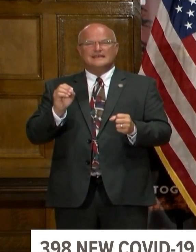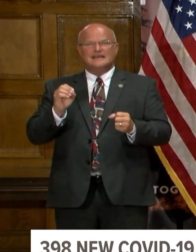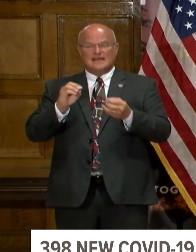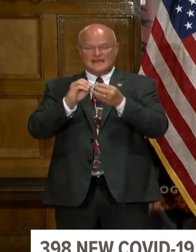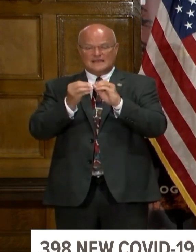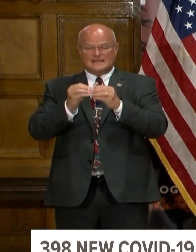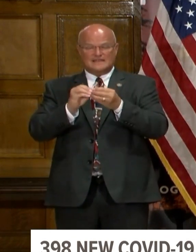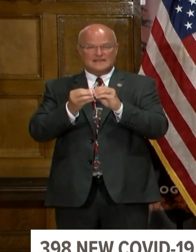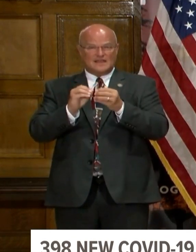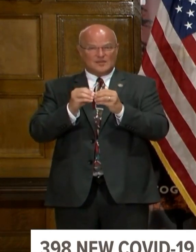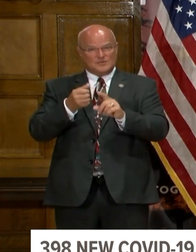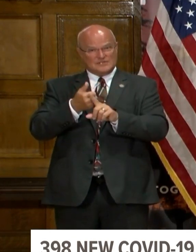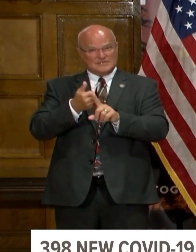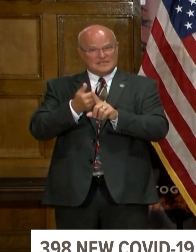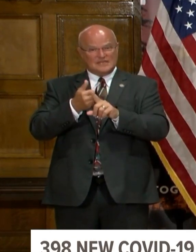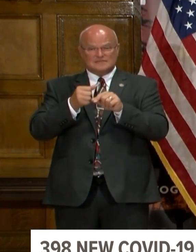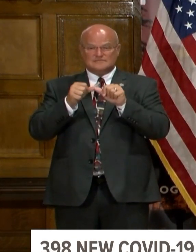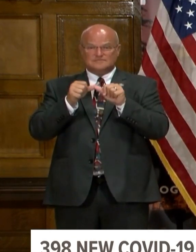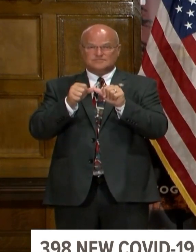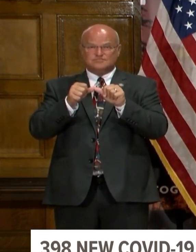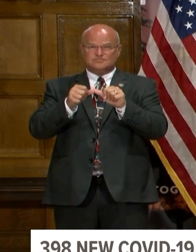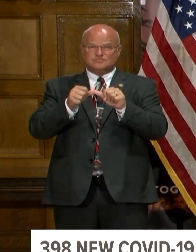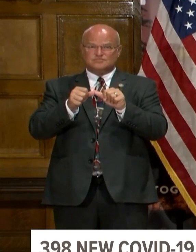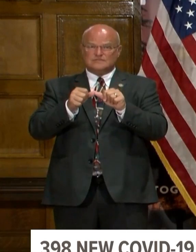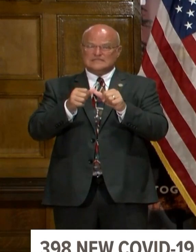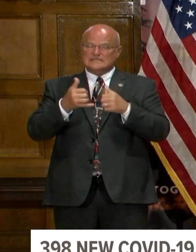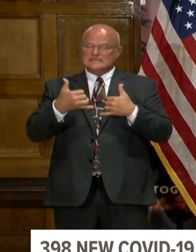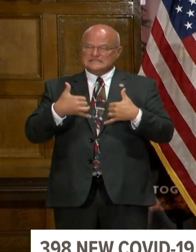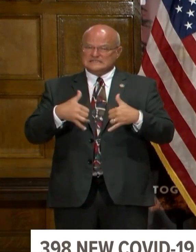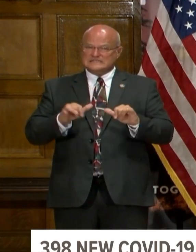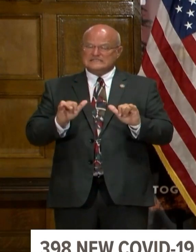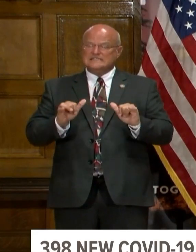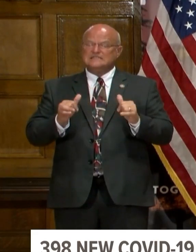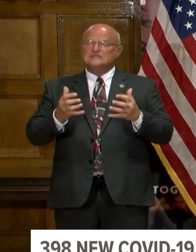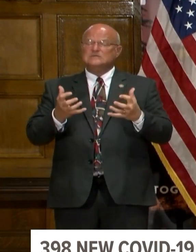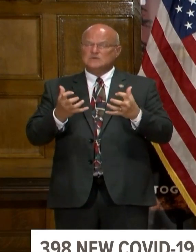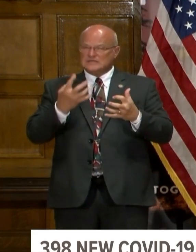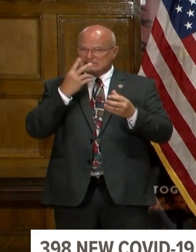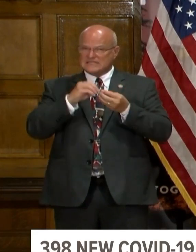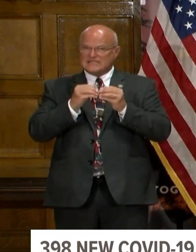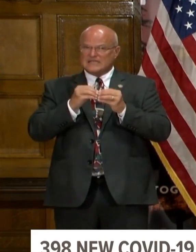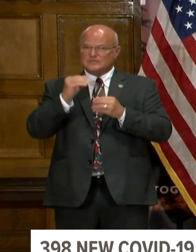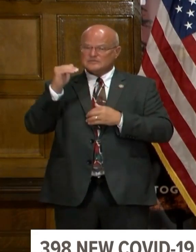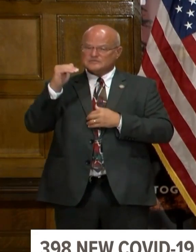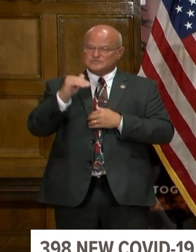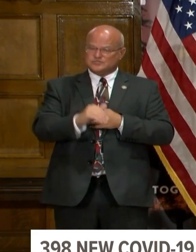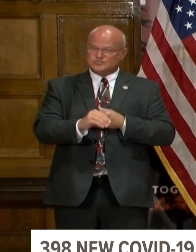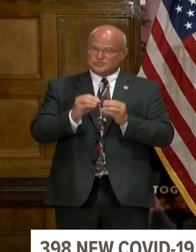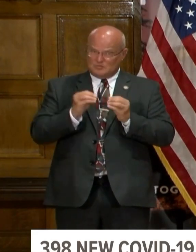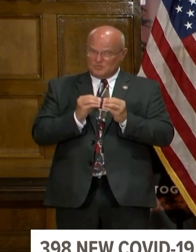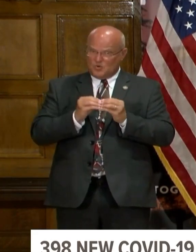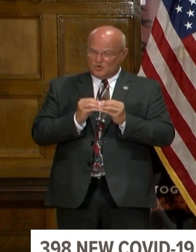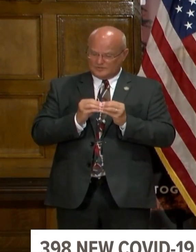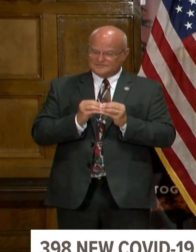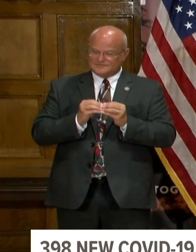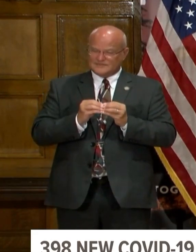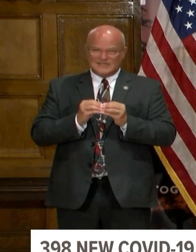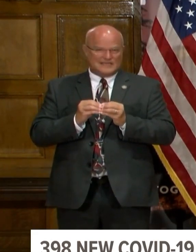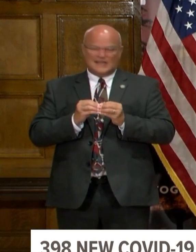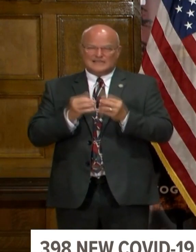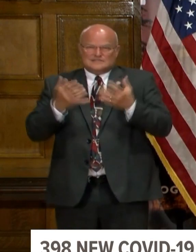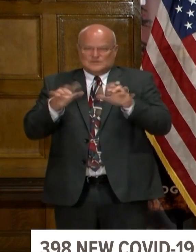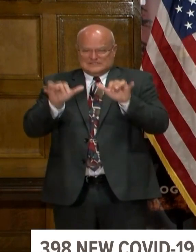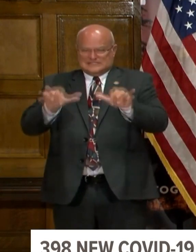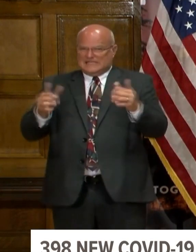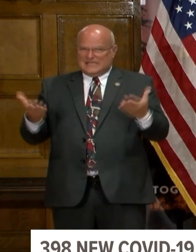the numbers have been steady. There's still, I still would like to see the numbers decline more, obviously. This is not where we want